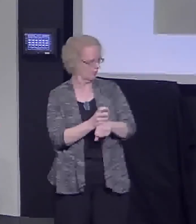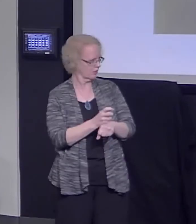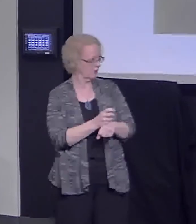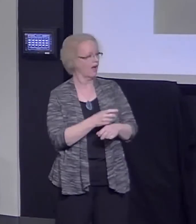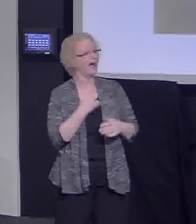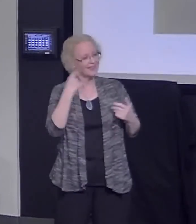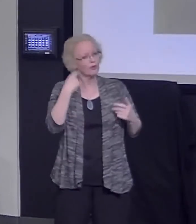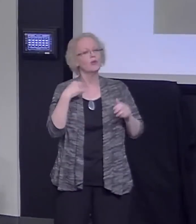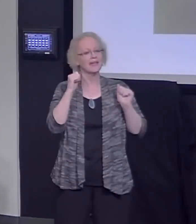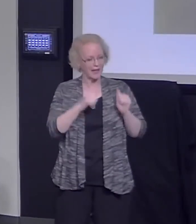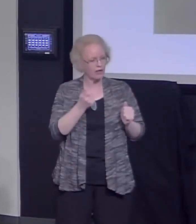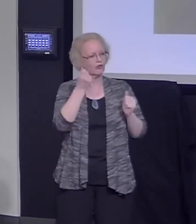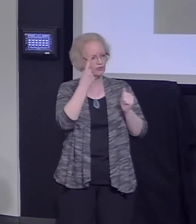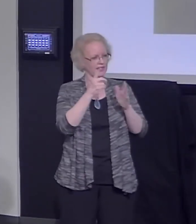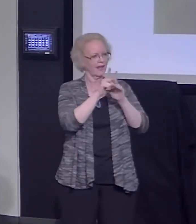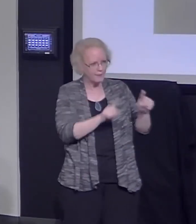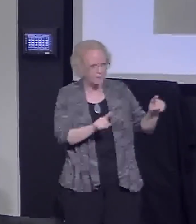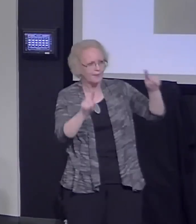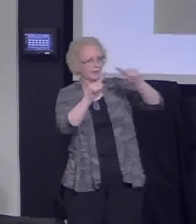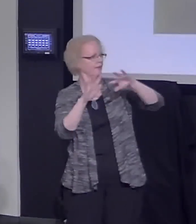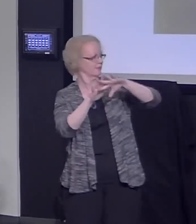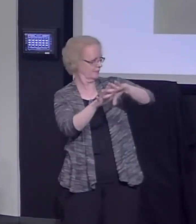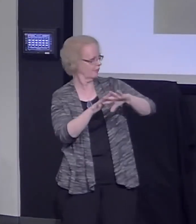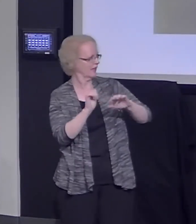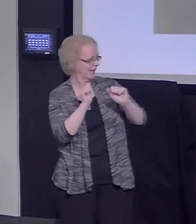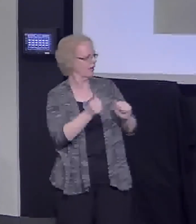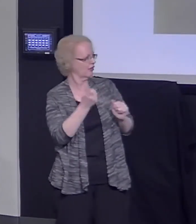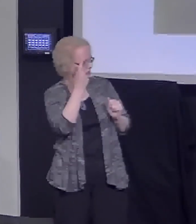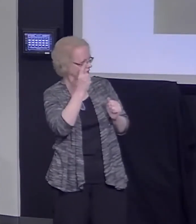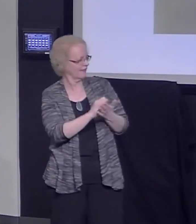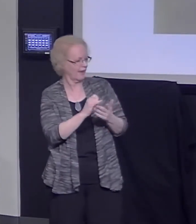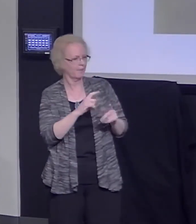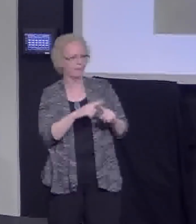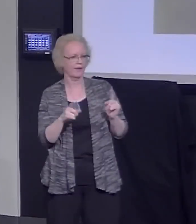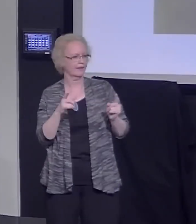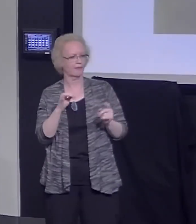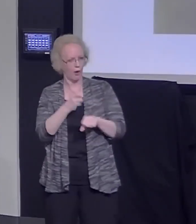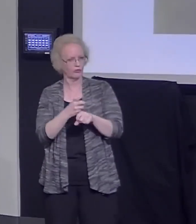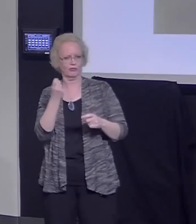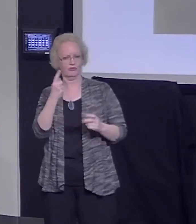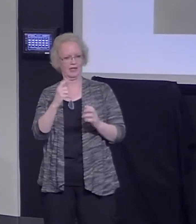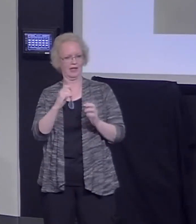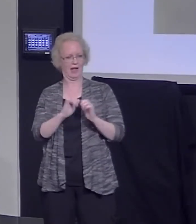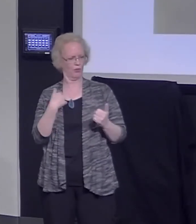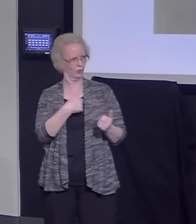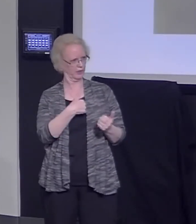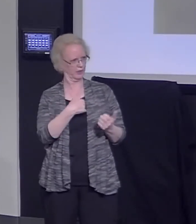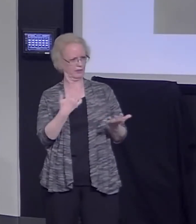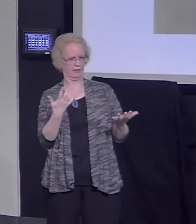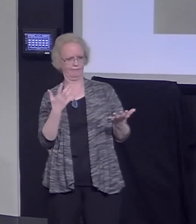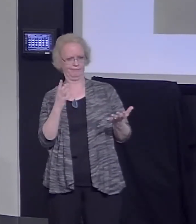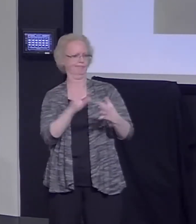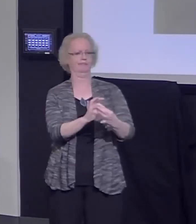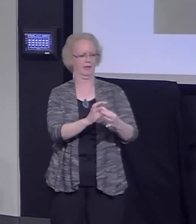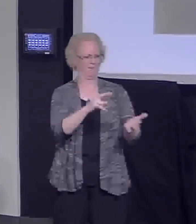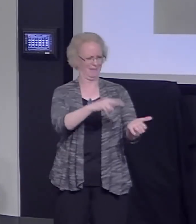ultimately understand. But so we talked about this in one of the groups today, that